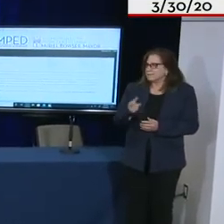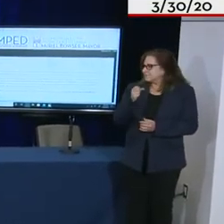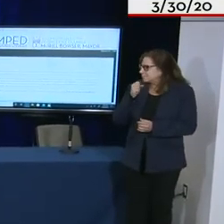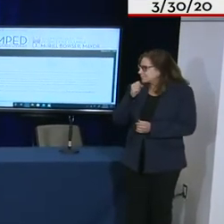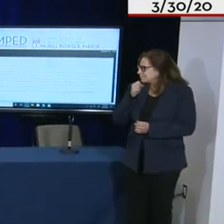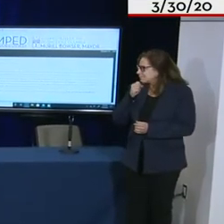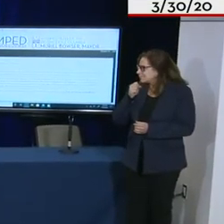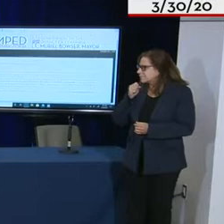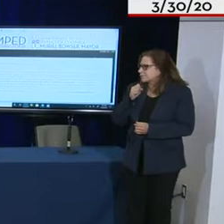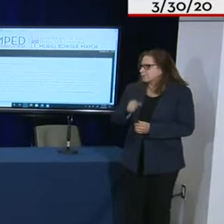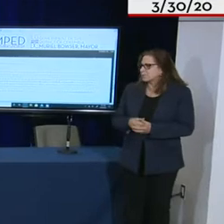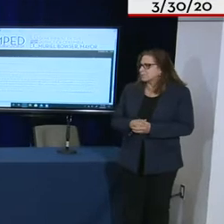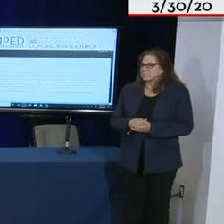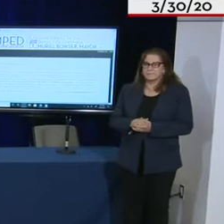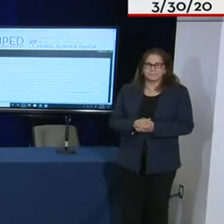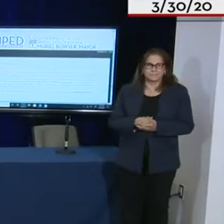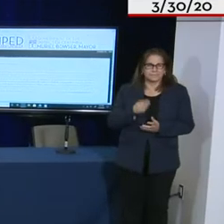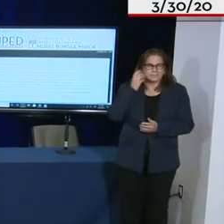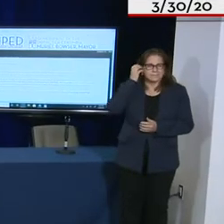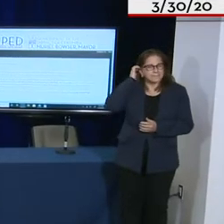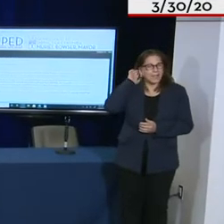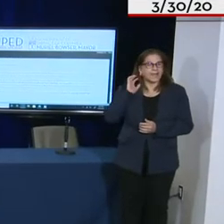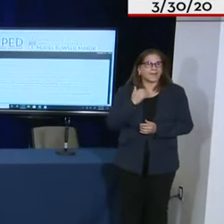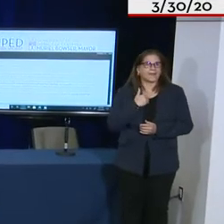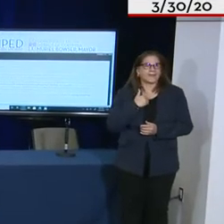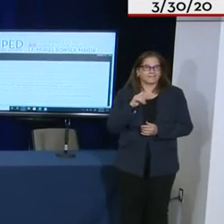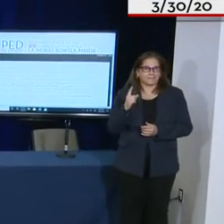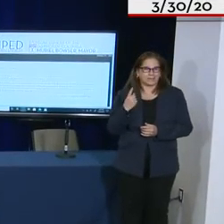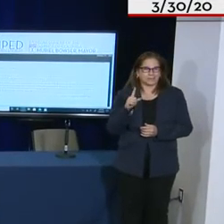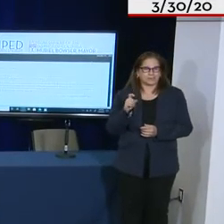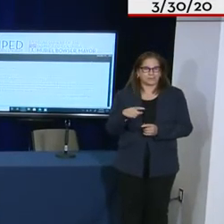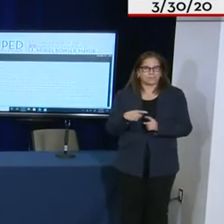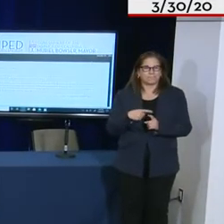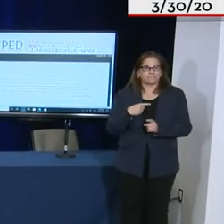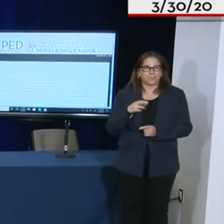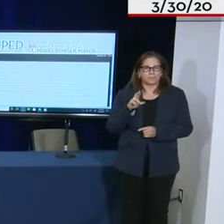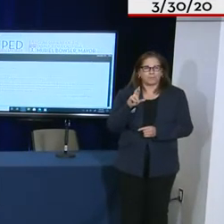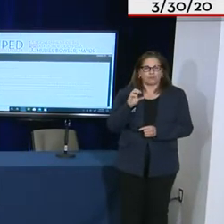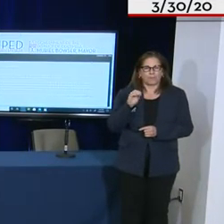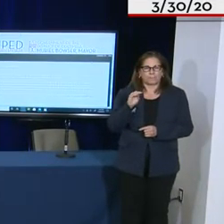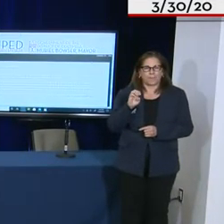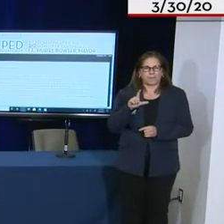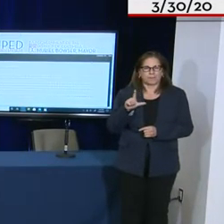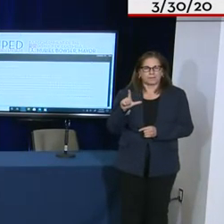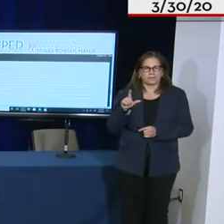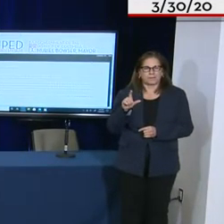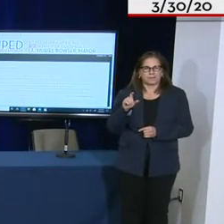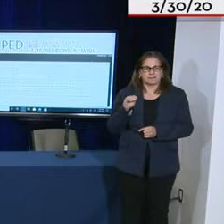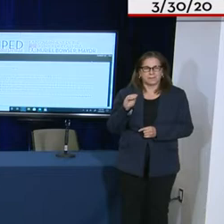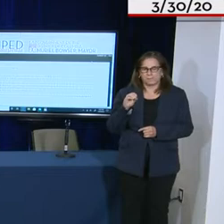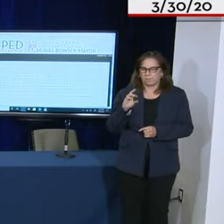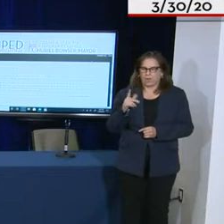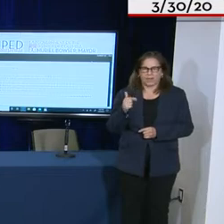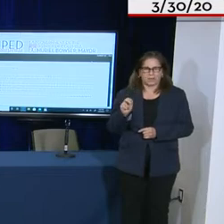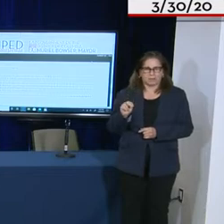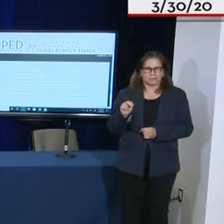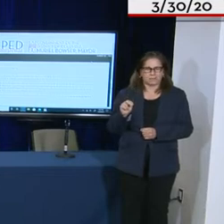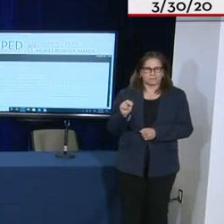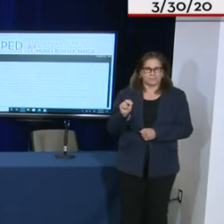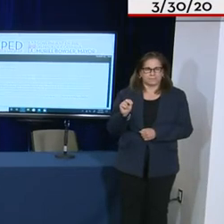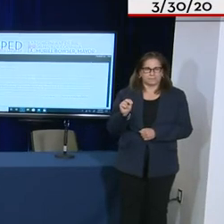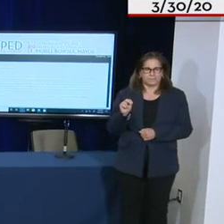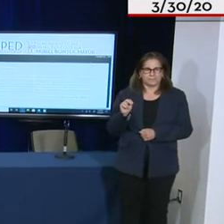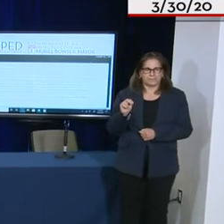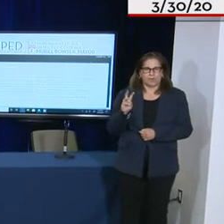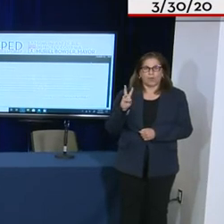Our first question is going to come from Rimmel Morgan in Ward 4. Rimmel, you are on the line.